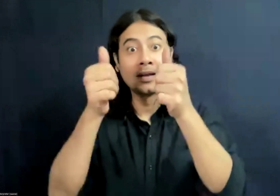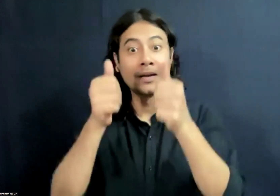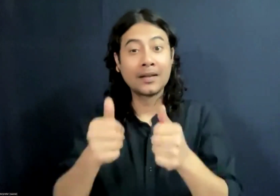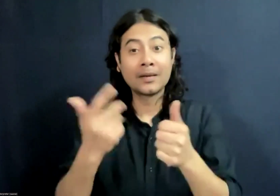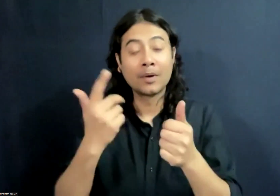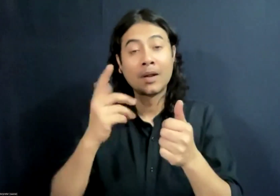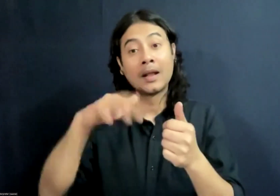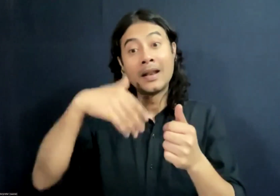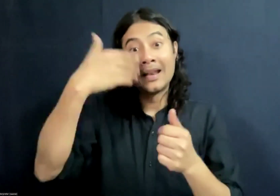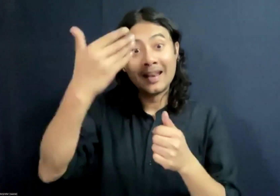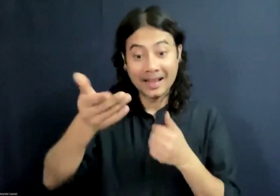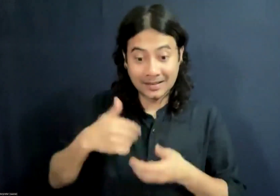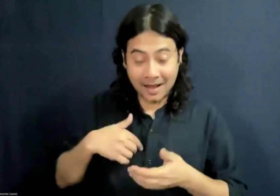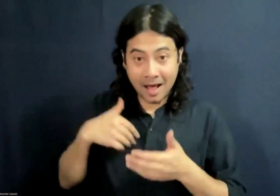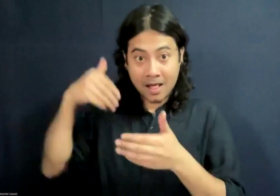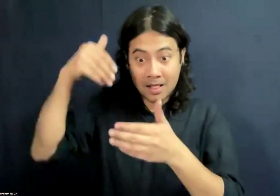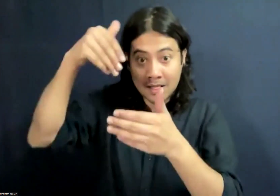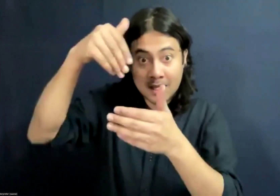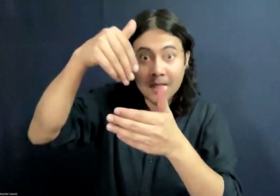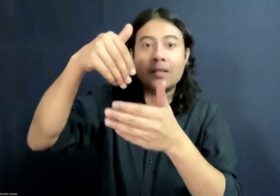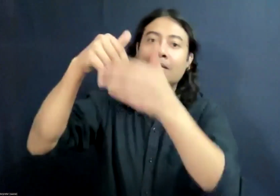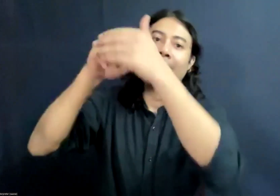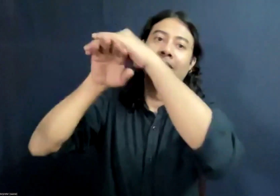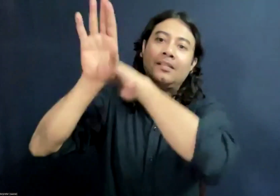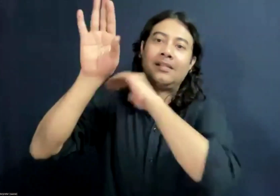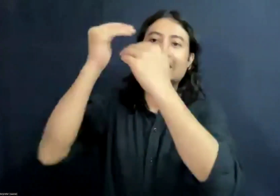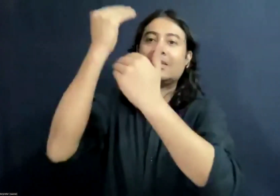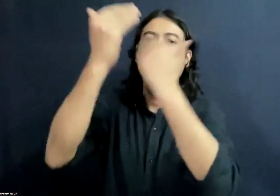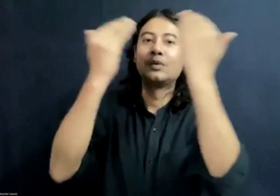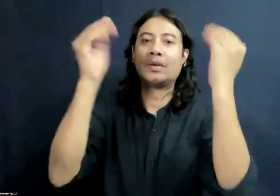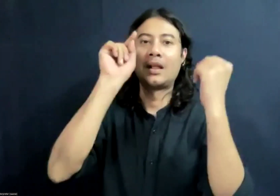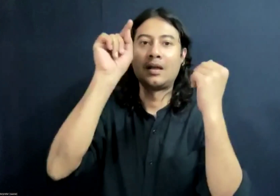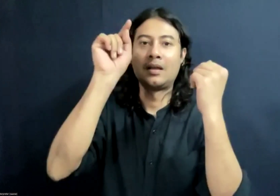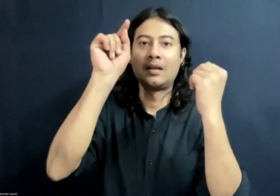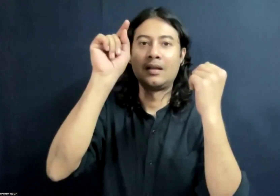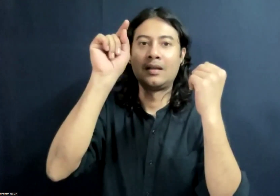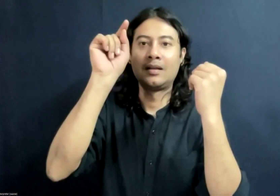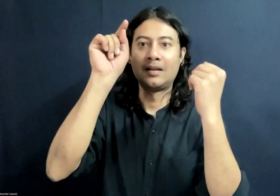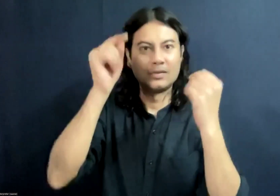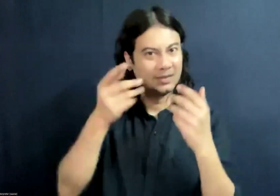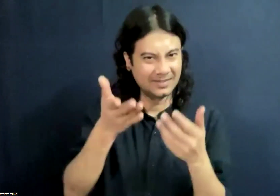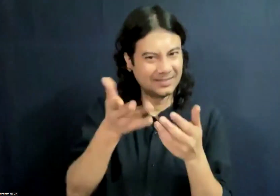in their next birth. So that kind of charity is also in mode of passion.